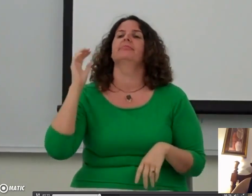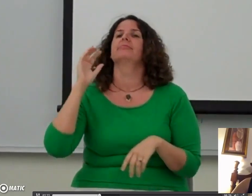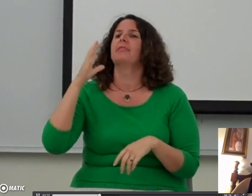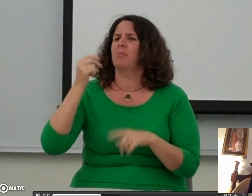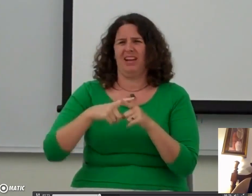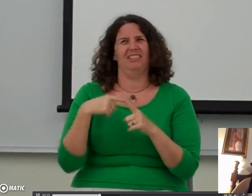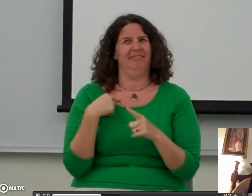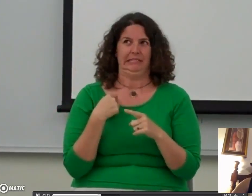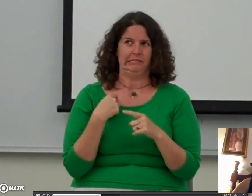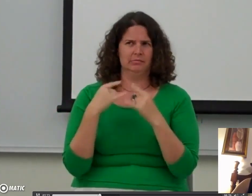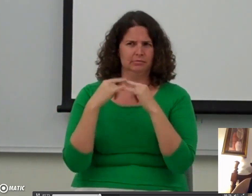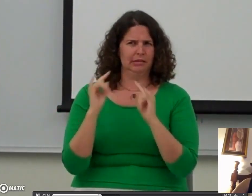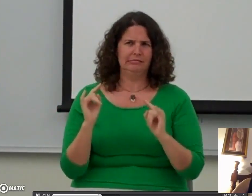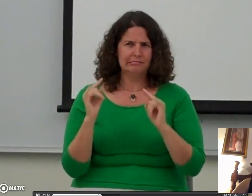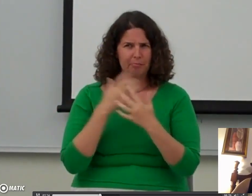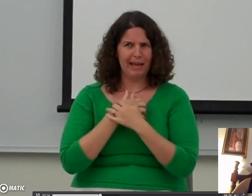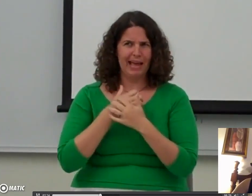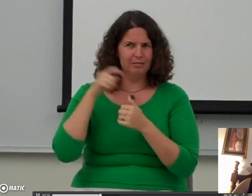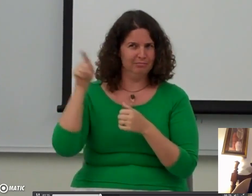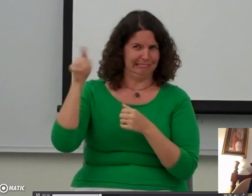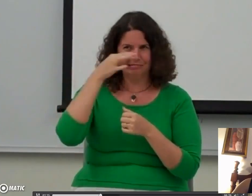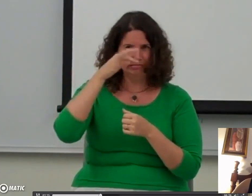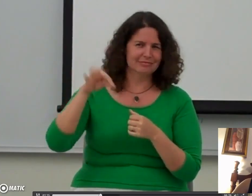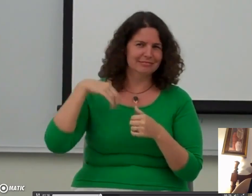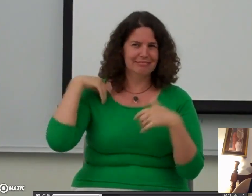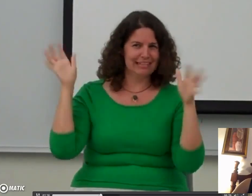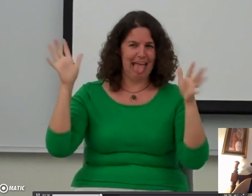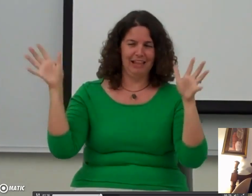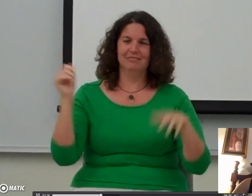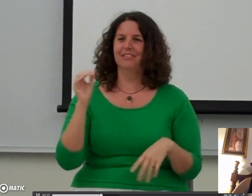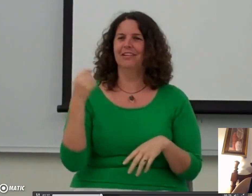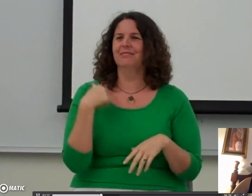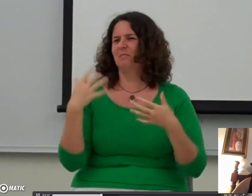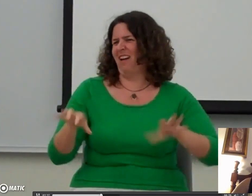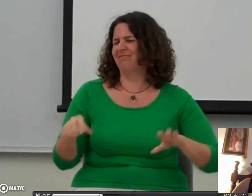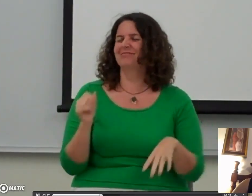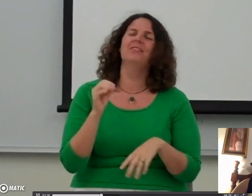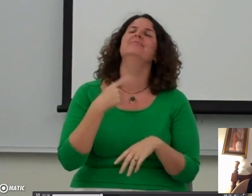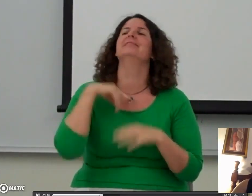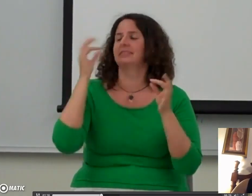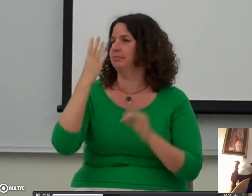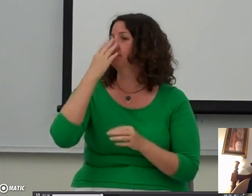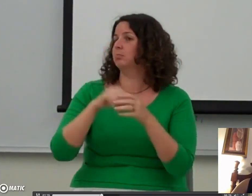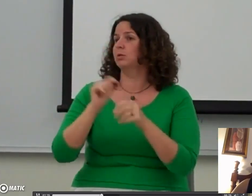So I got prepared and, got ready to go to sleep. And then I started to think about, the bear. I saw it not far from